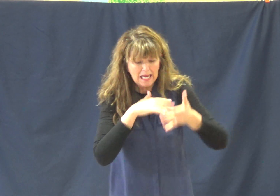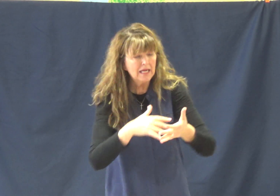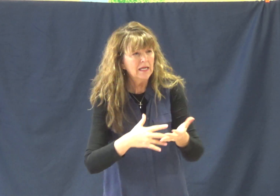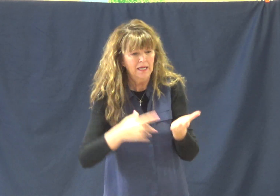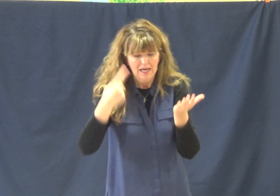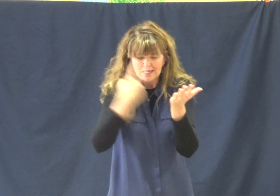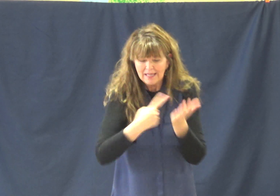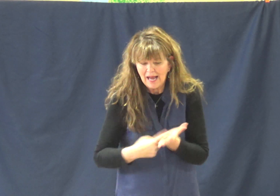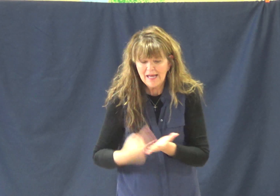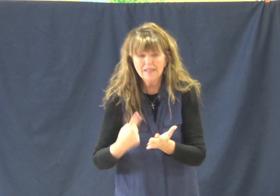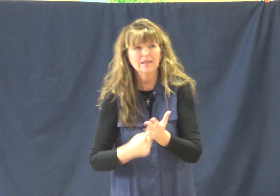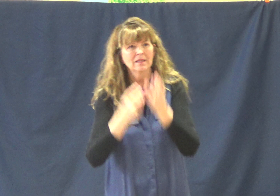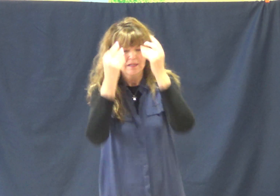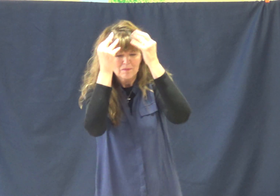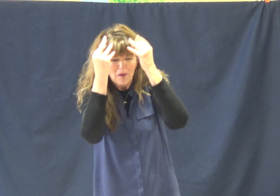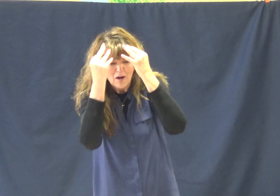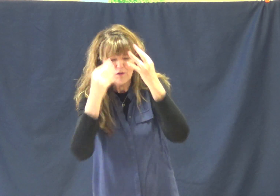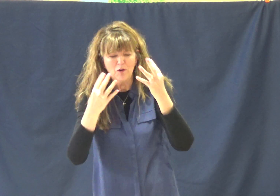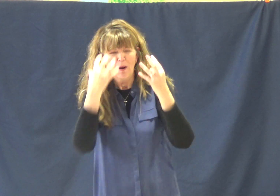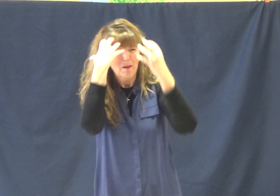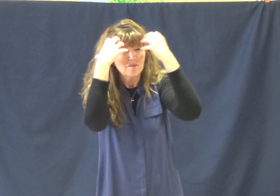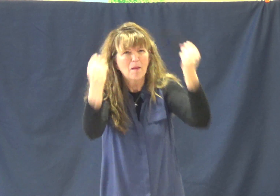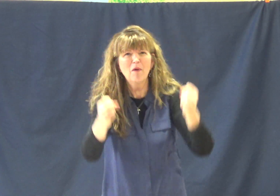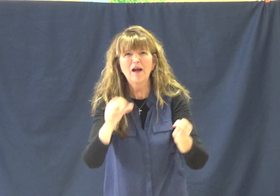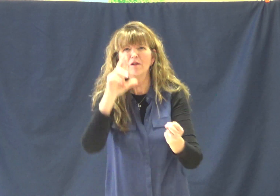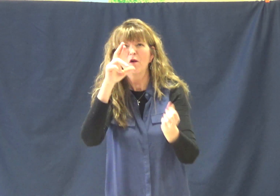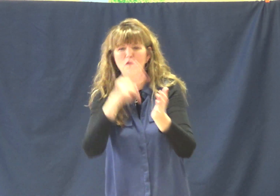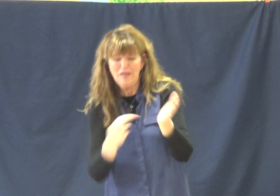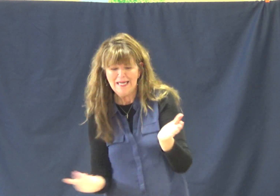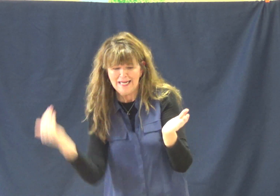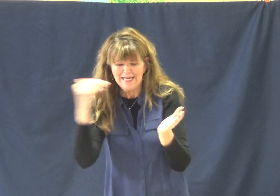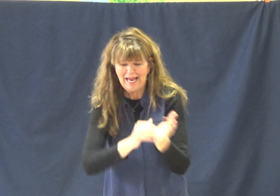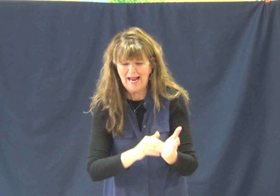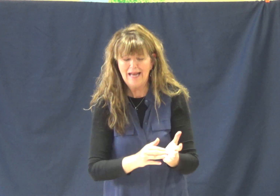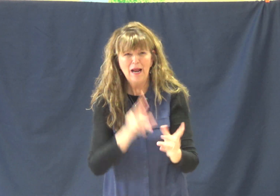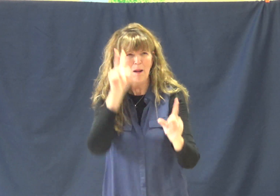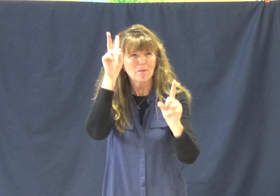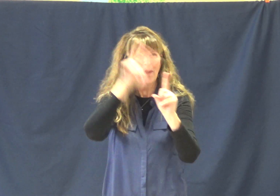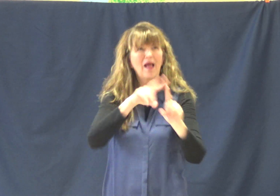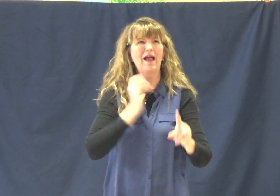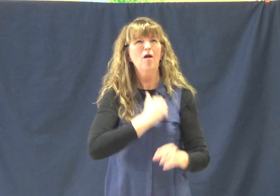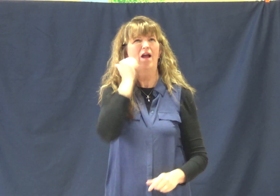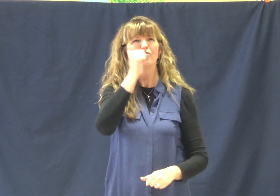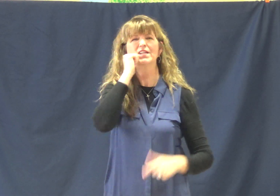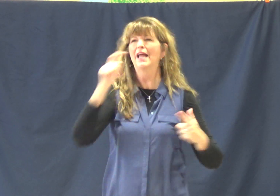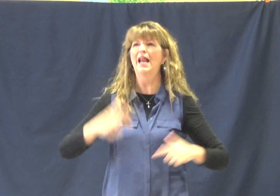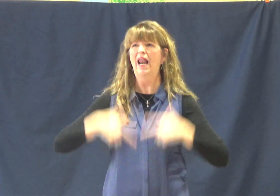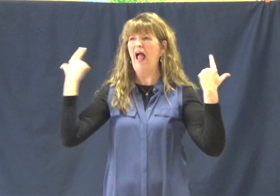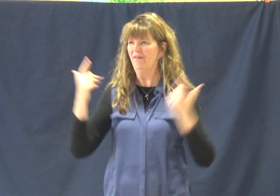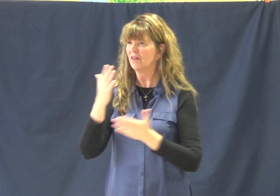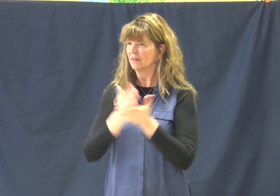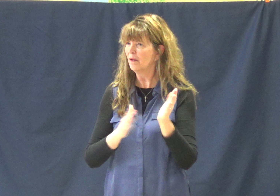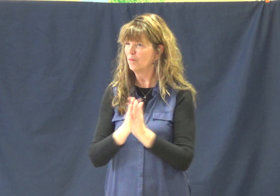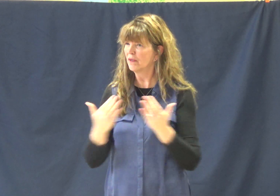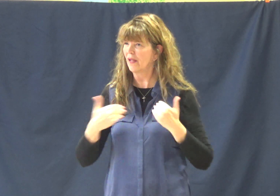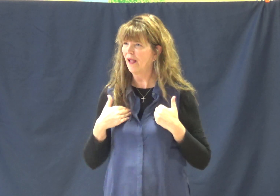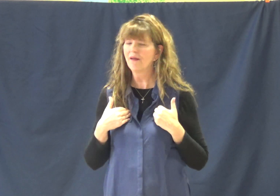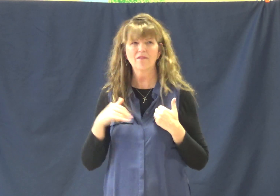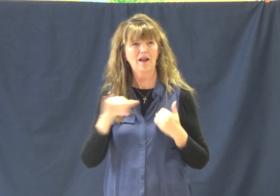are masterpieces to be chewed, digested, studied, discussed, pondered, memorized, reread,